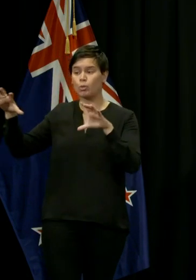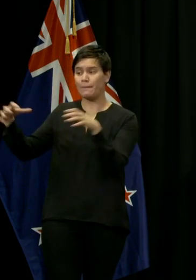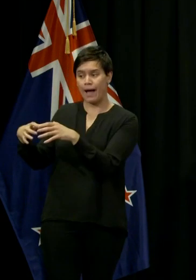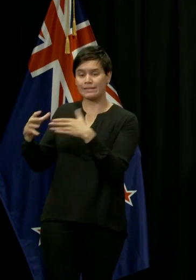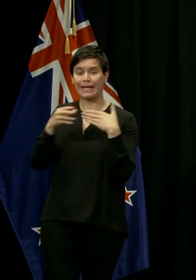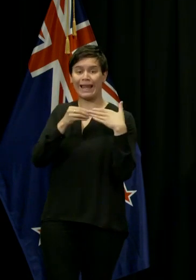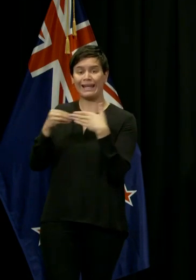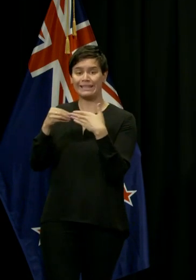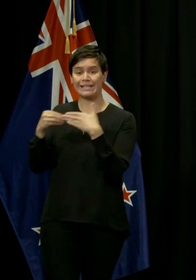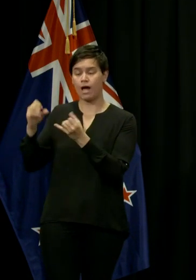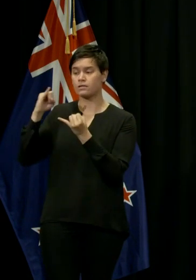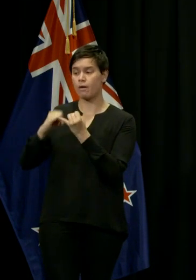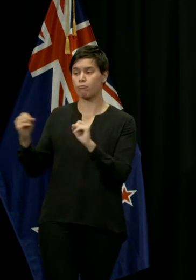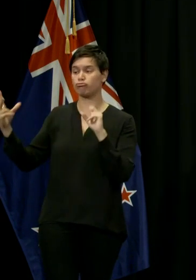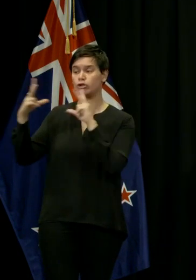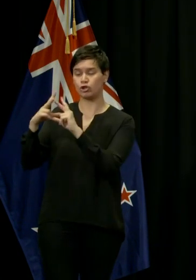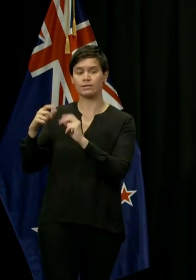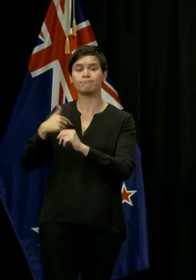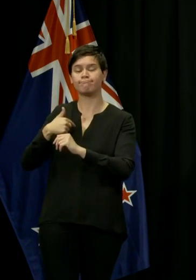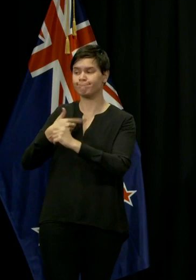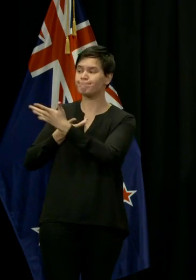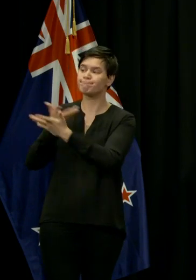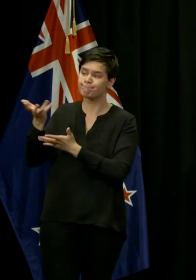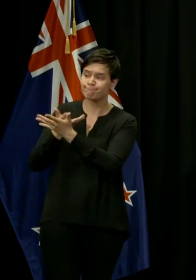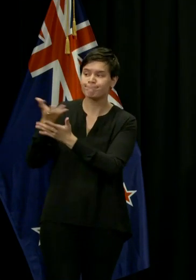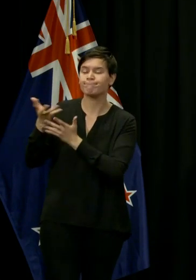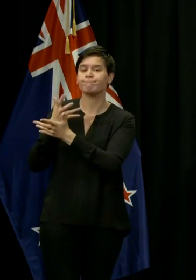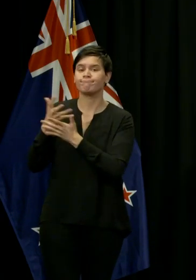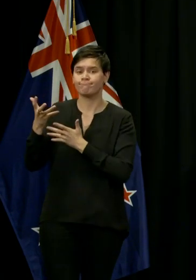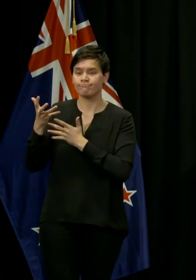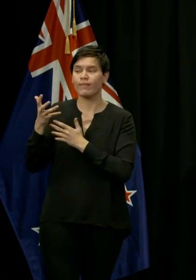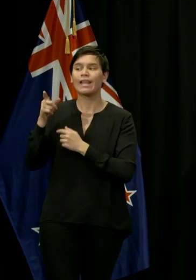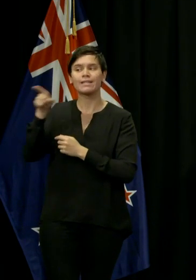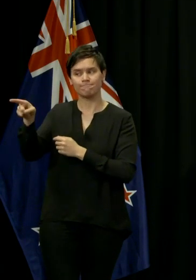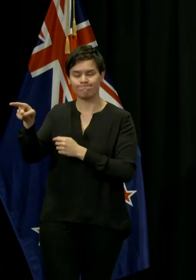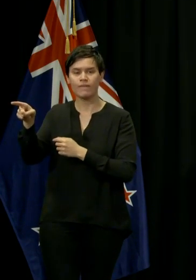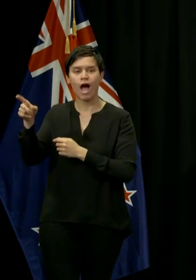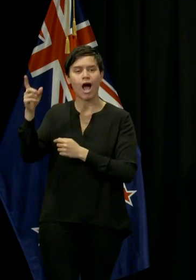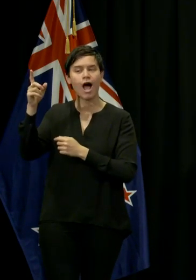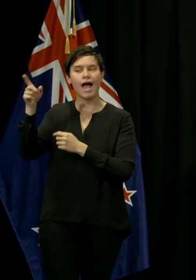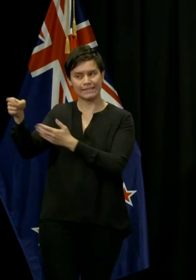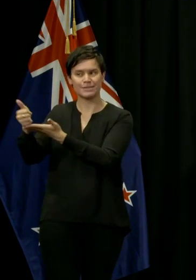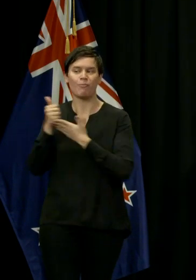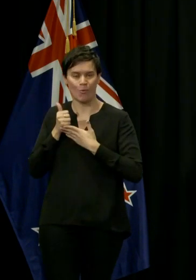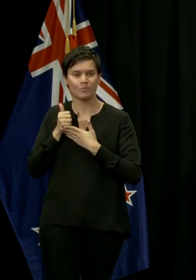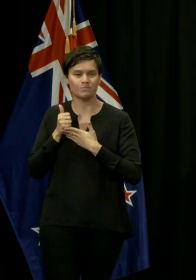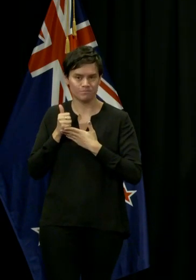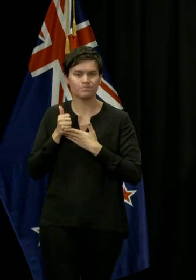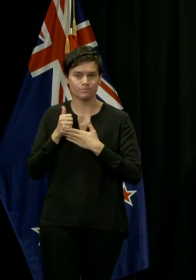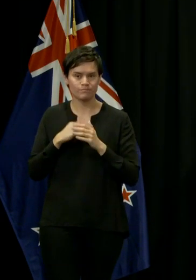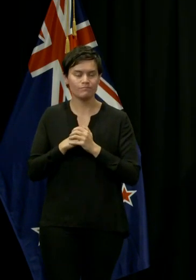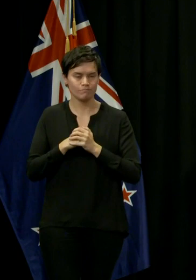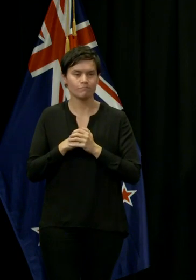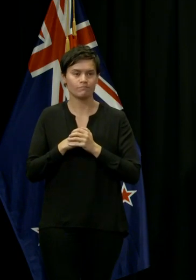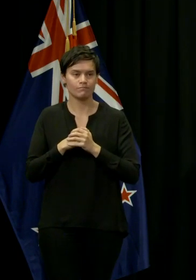that are being relayed here today, and I don't think he'll mind me saying that he was supportive of that. I've mentioned to